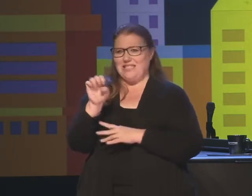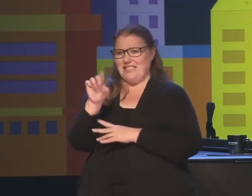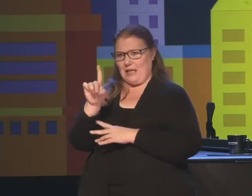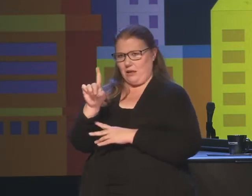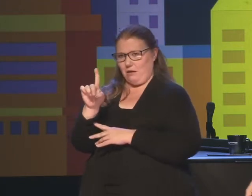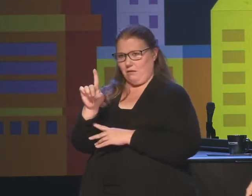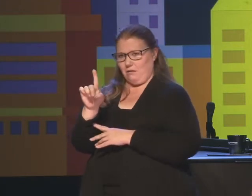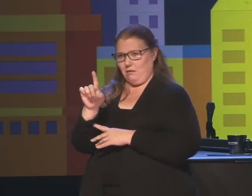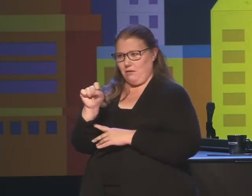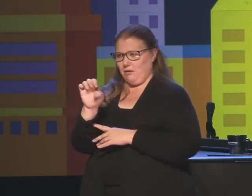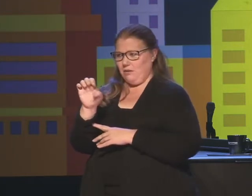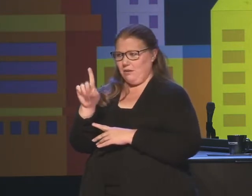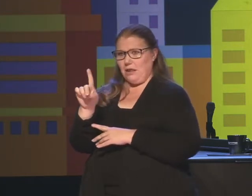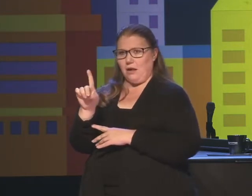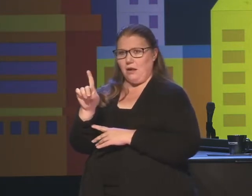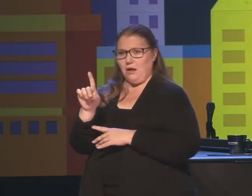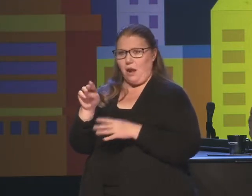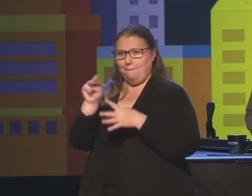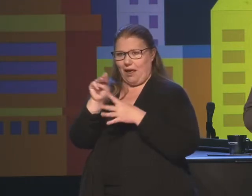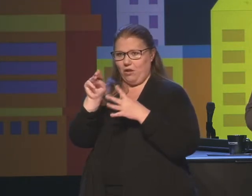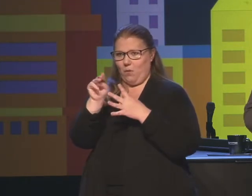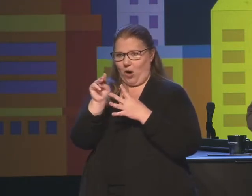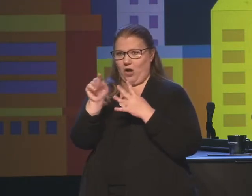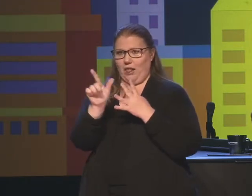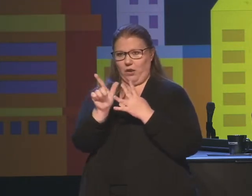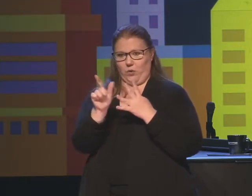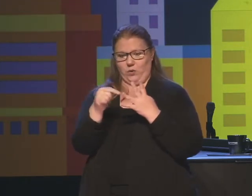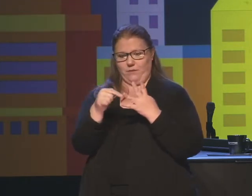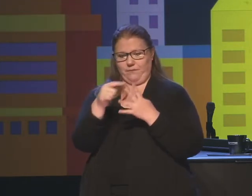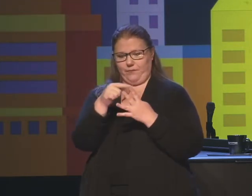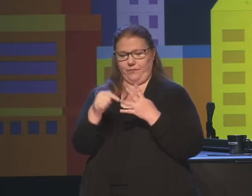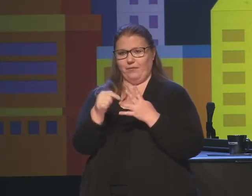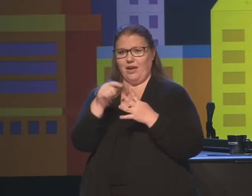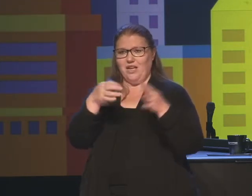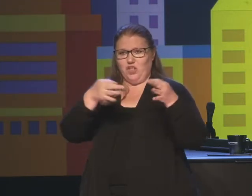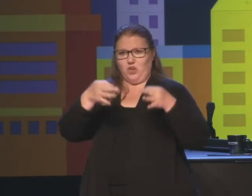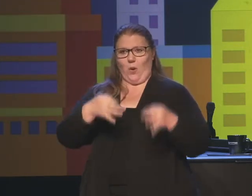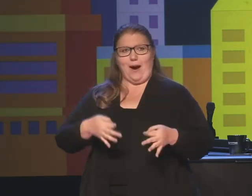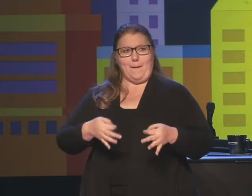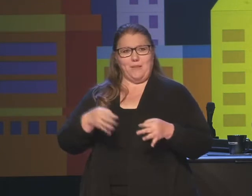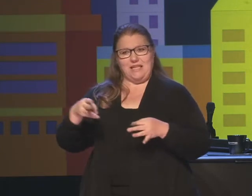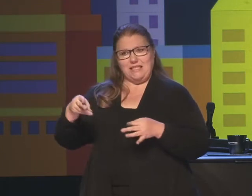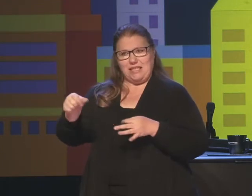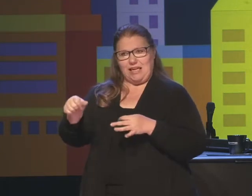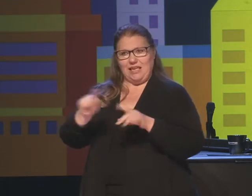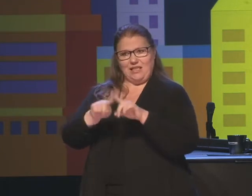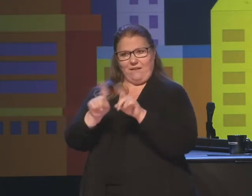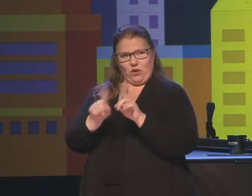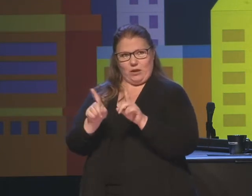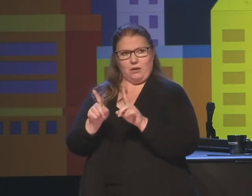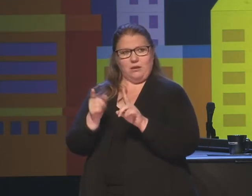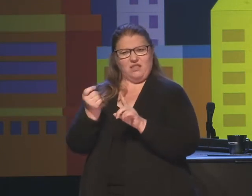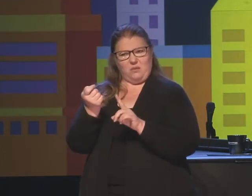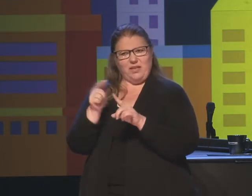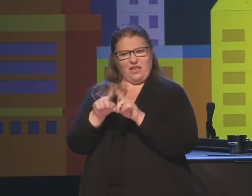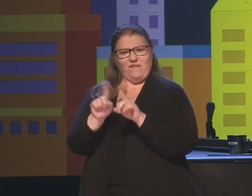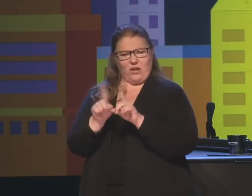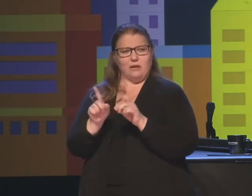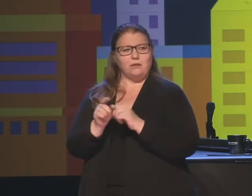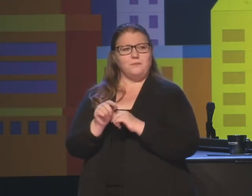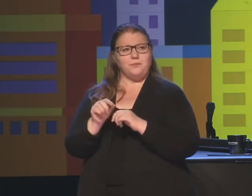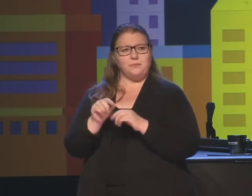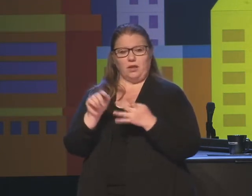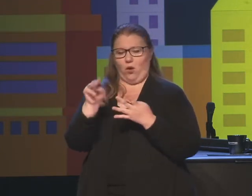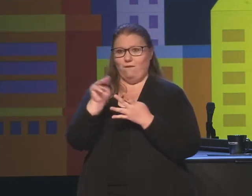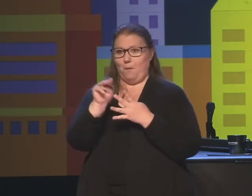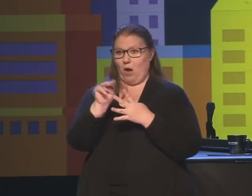Now, here's the thing. Matthew, Mark, and Luke describe this seed that's being sown differently. It's slight, but it's different, right? So for